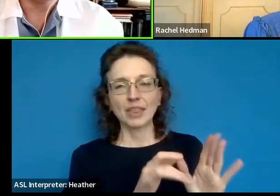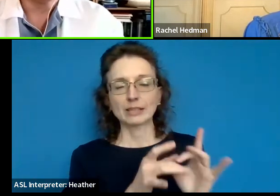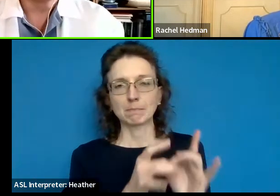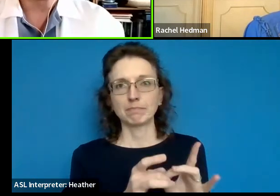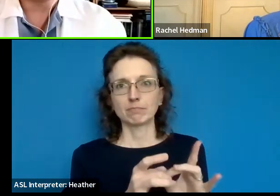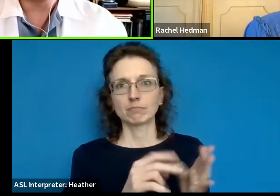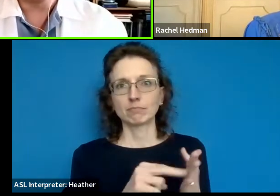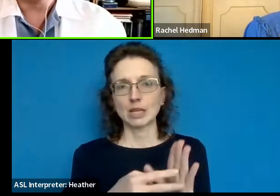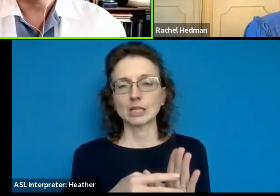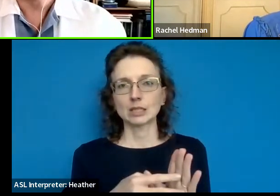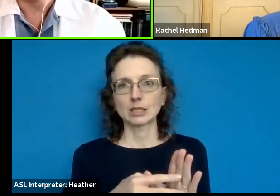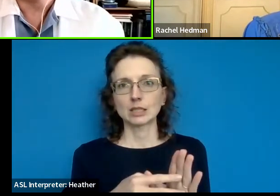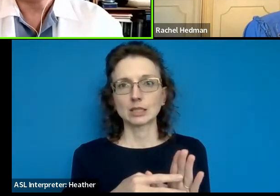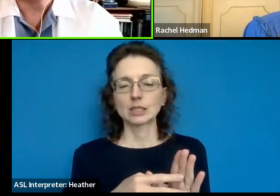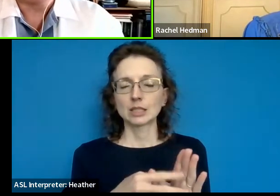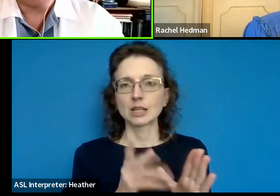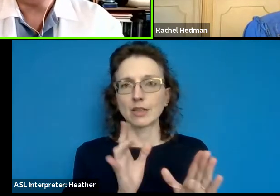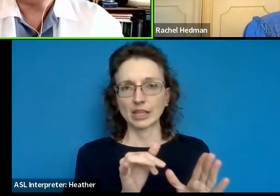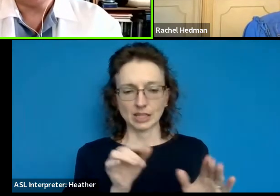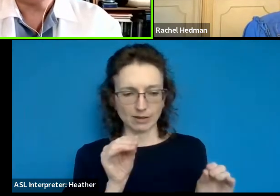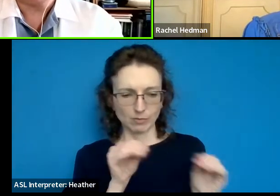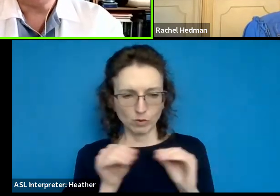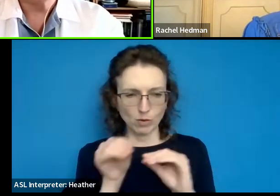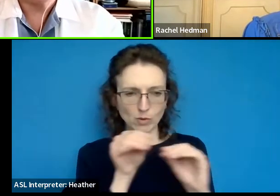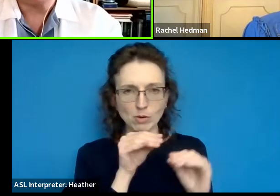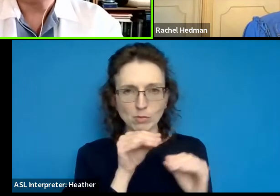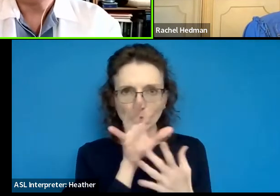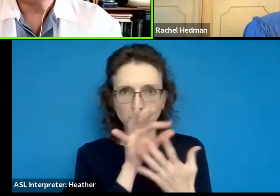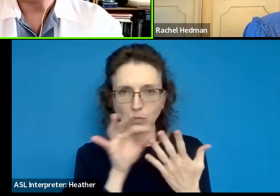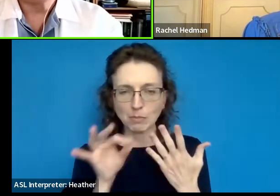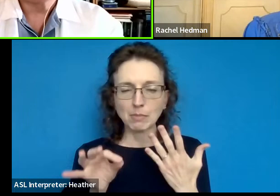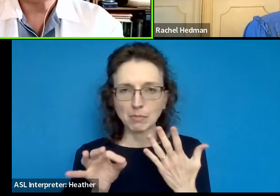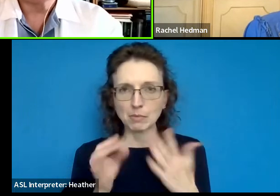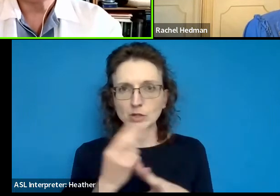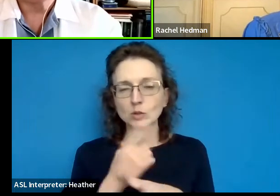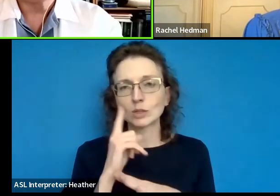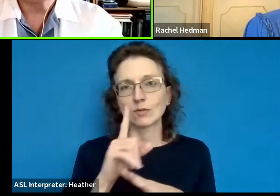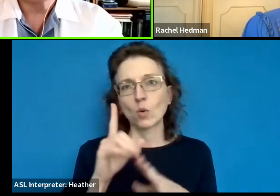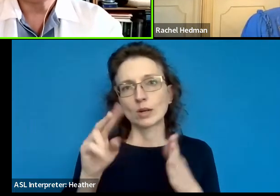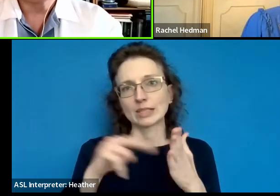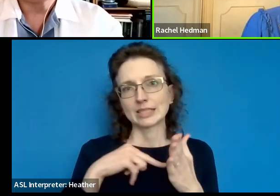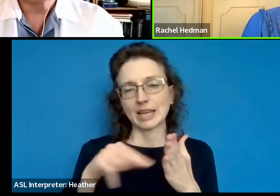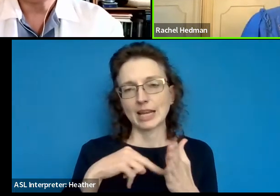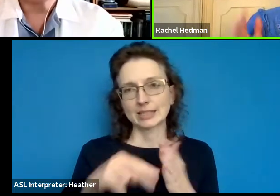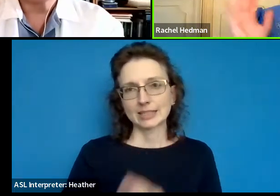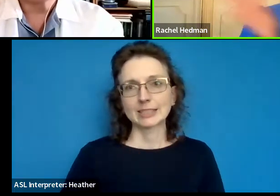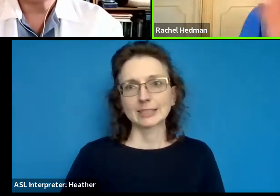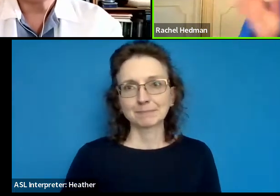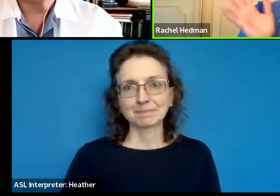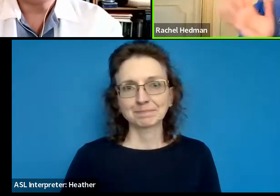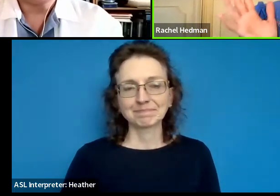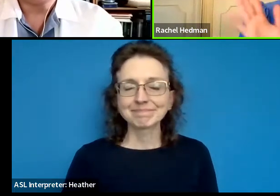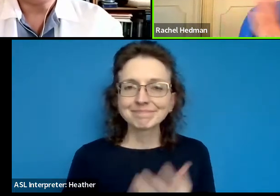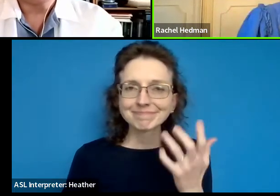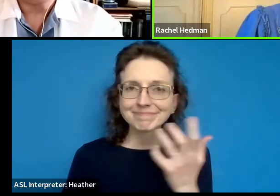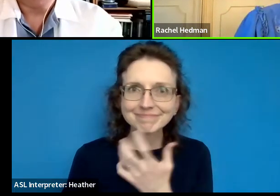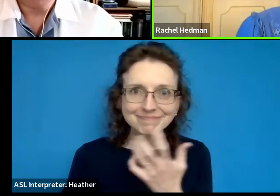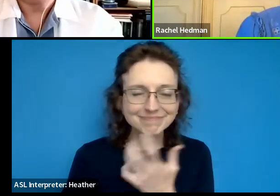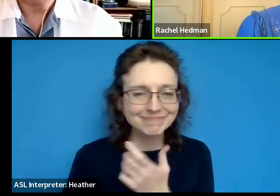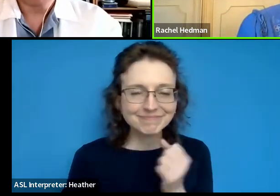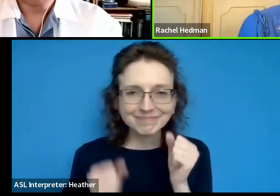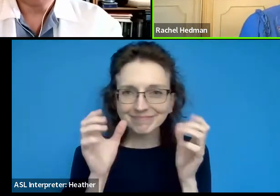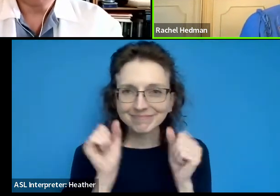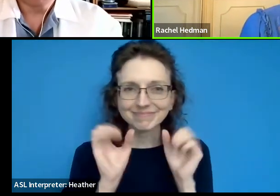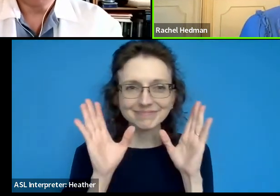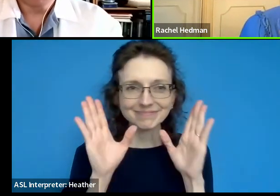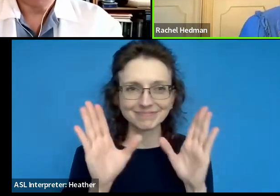choreography movements that are used in the dance. Yeah. Okay, wow, I love all of this.